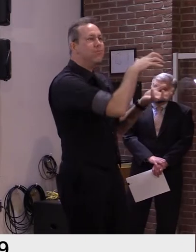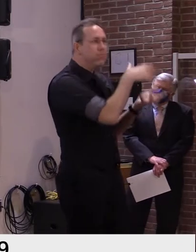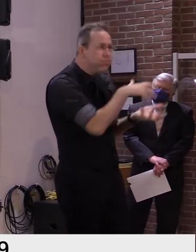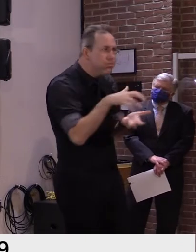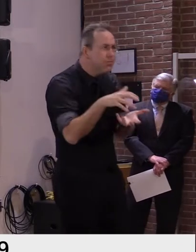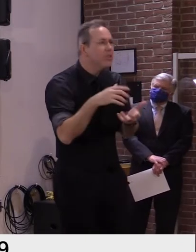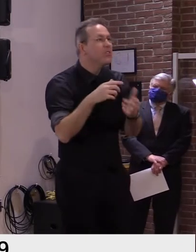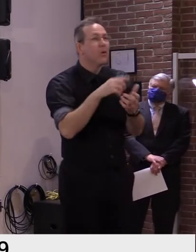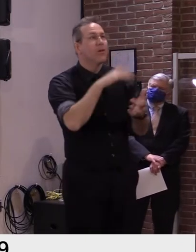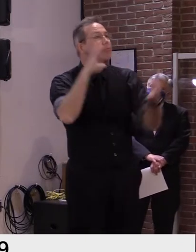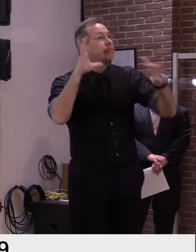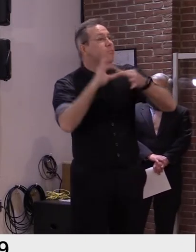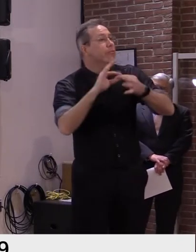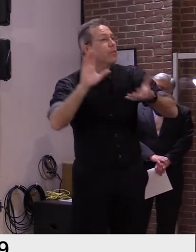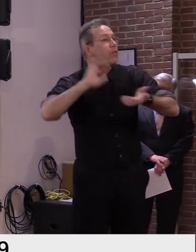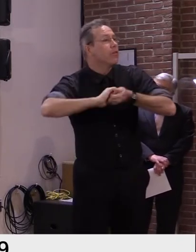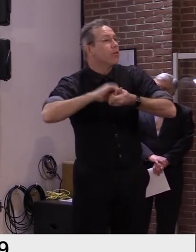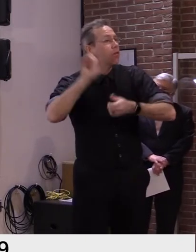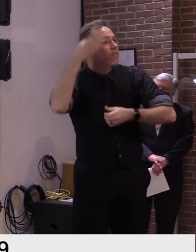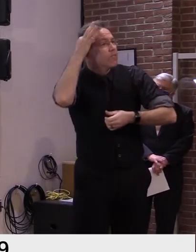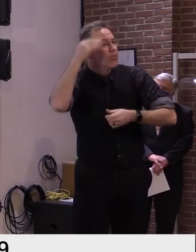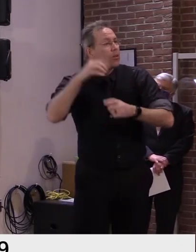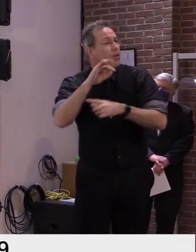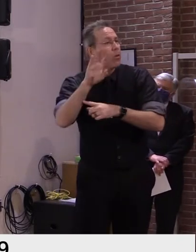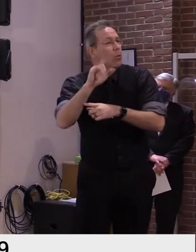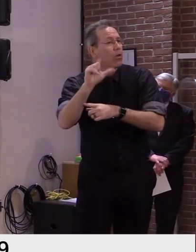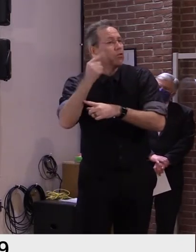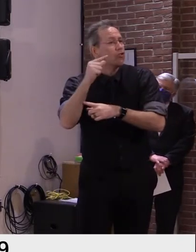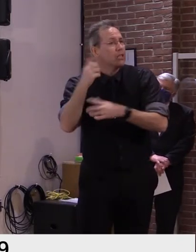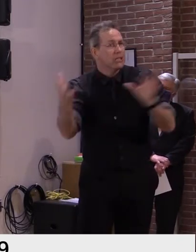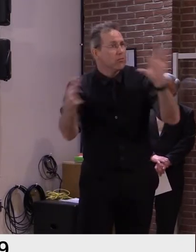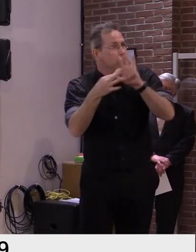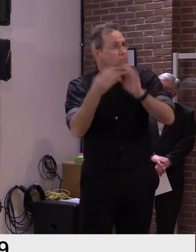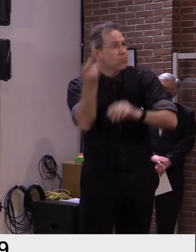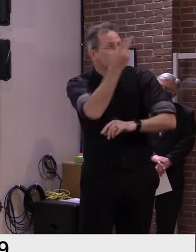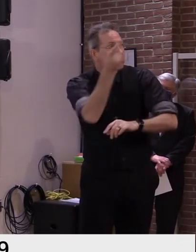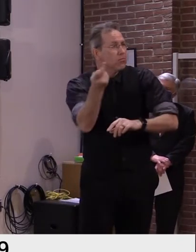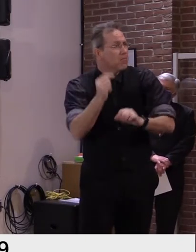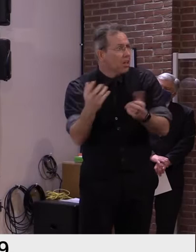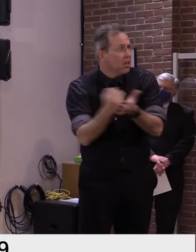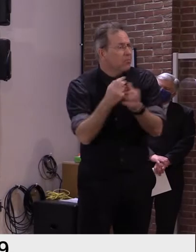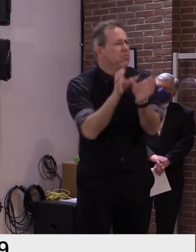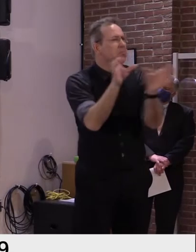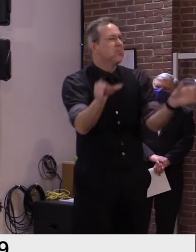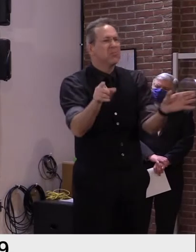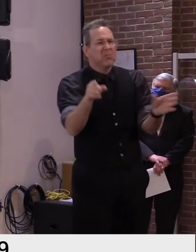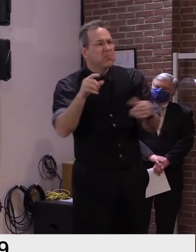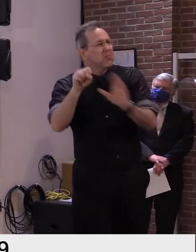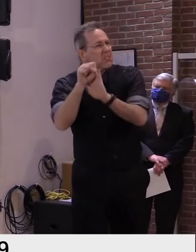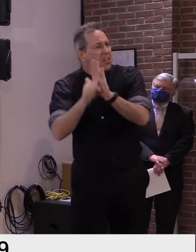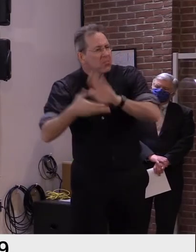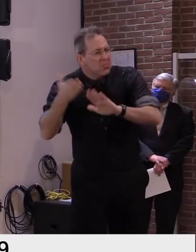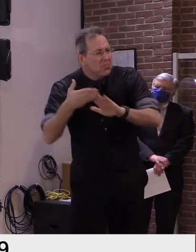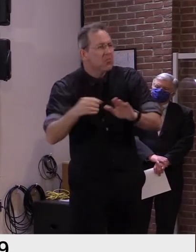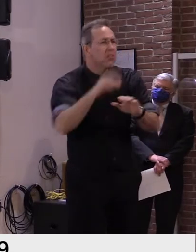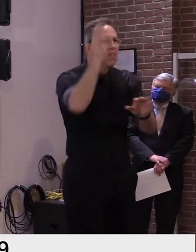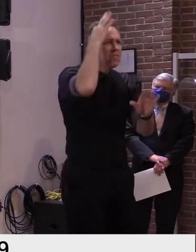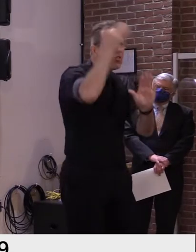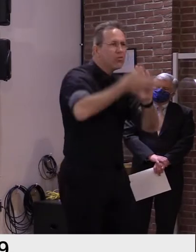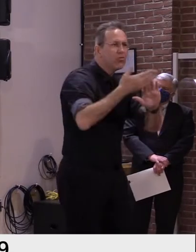also able to expand vaccinations for two other systems as well. As we discussed on